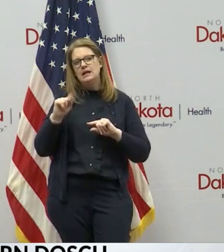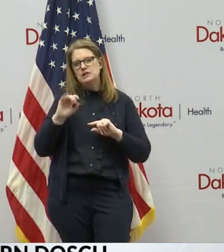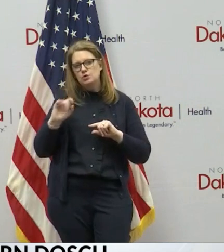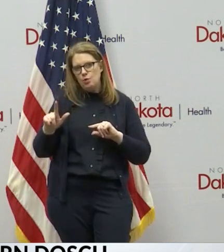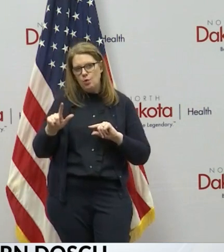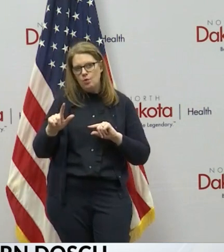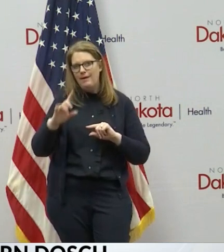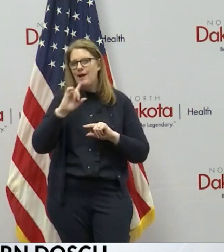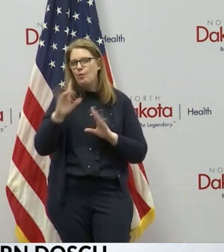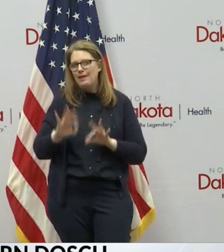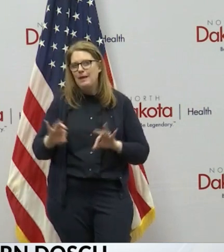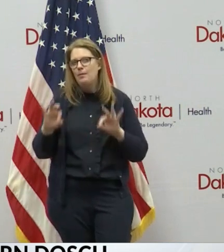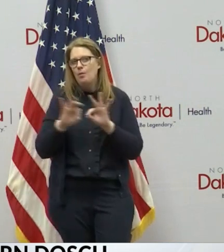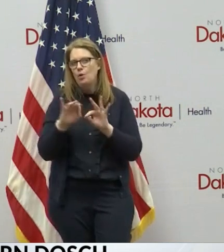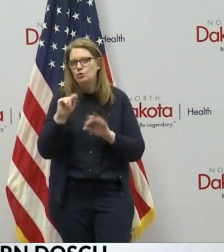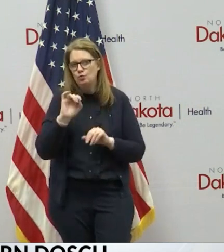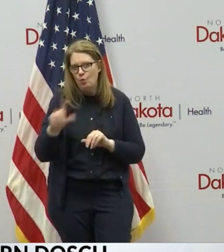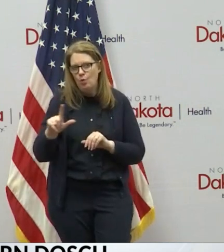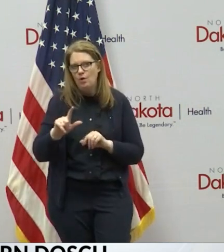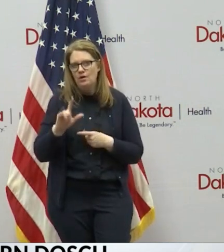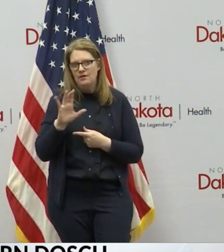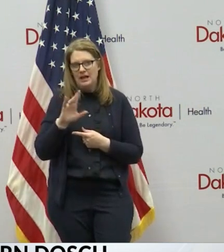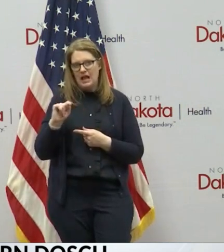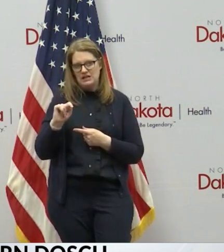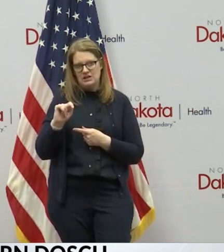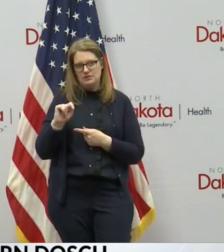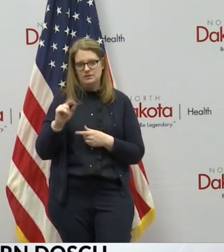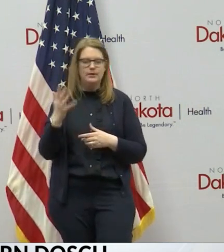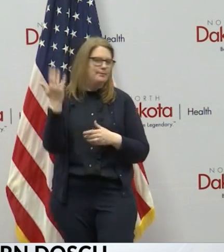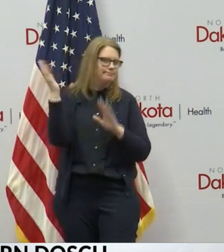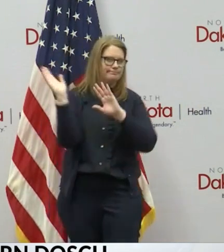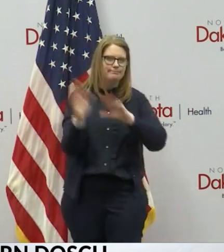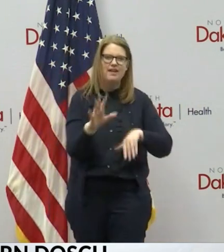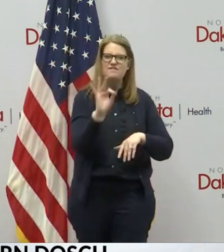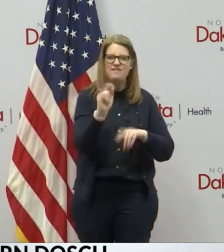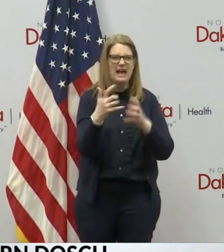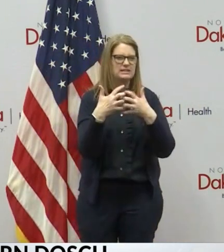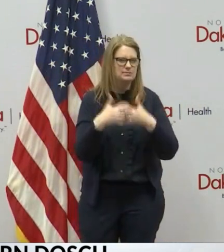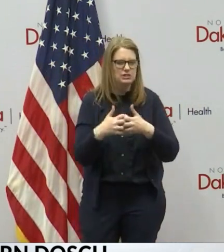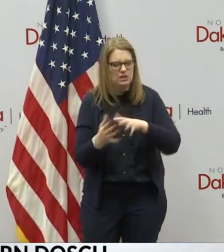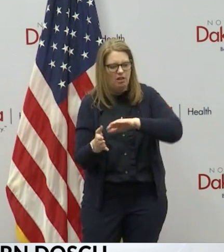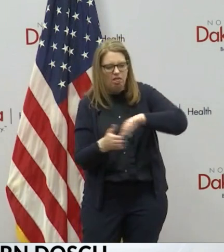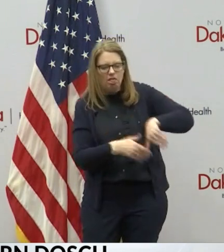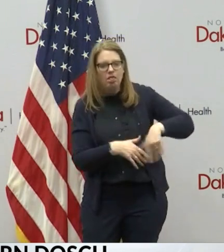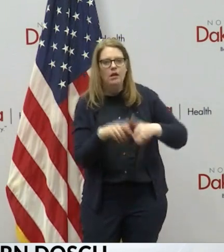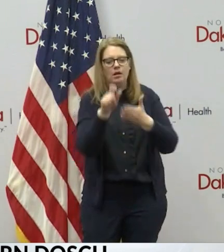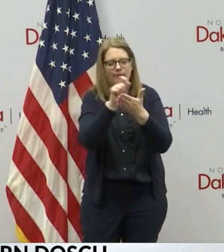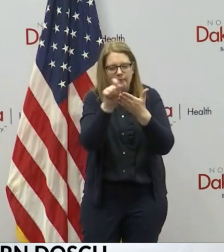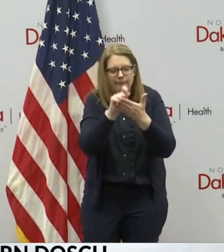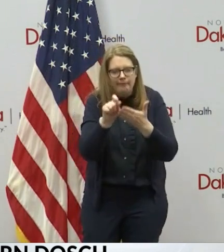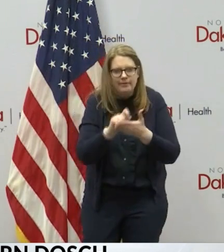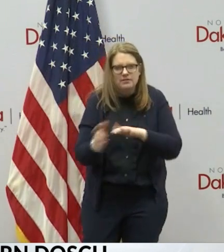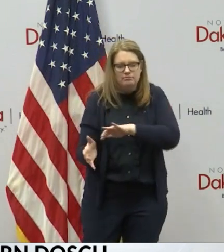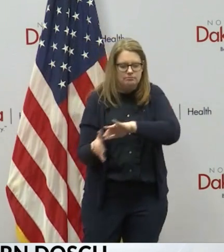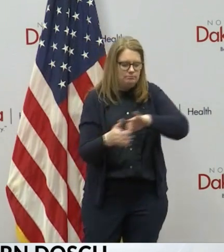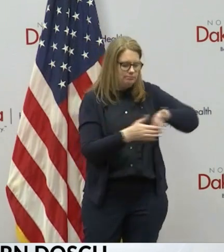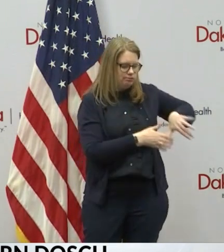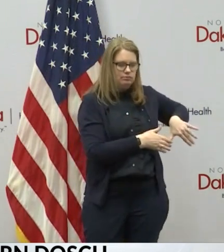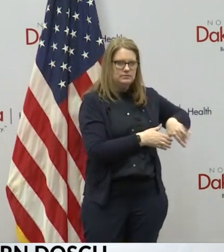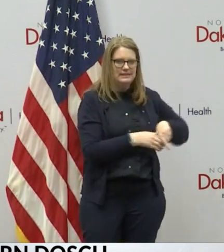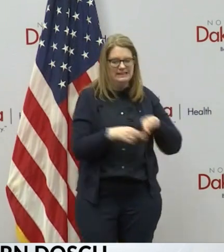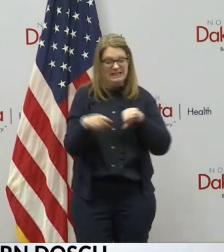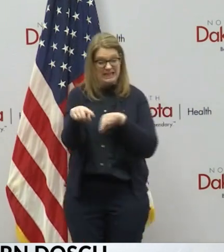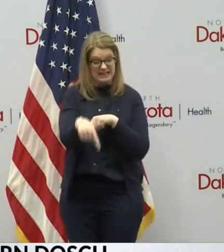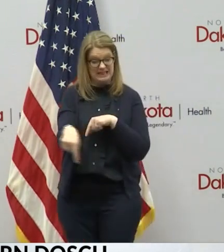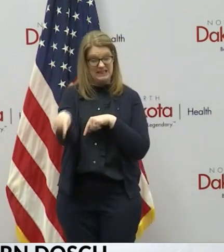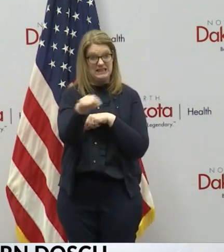very important tool for our contact tracers. Gone are the fax machines. Gone are the written forms. These COVID